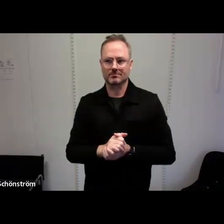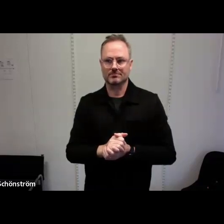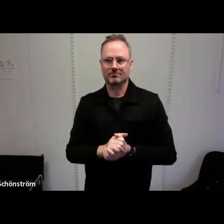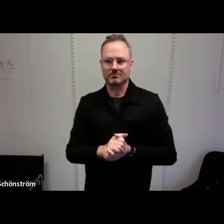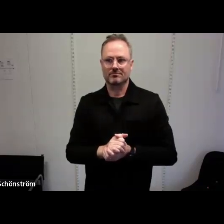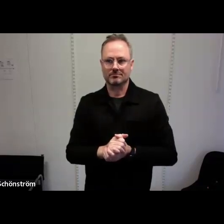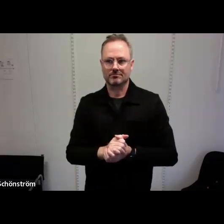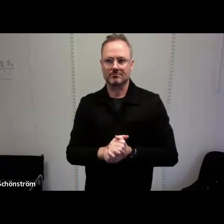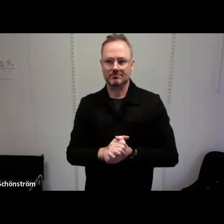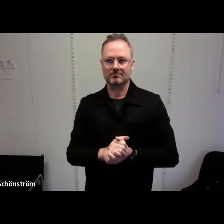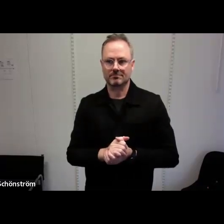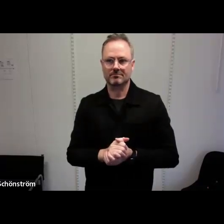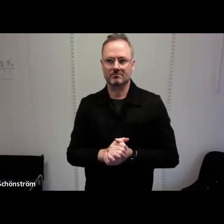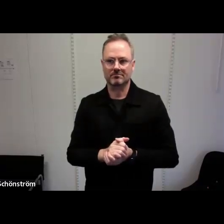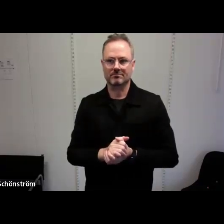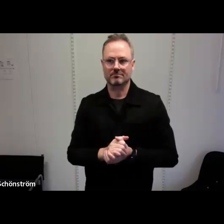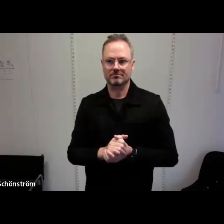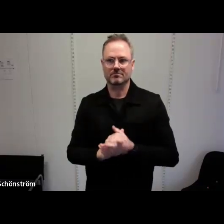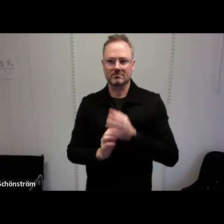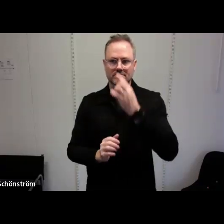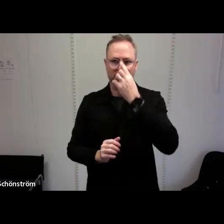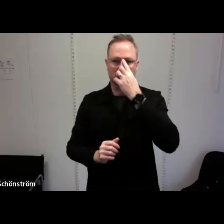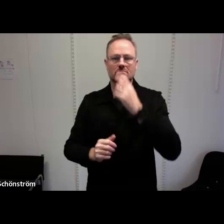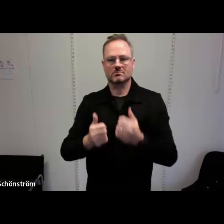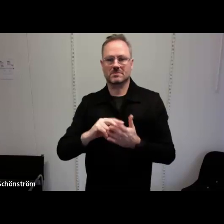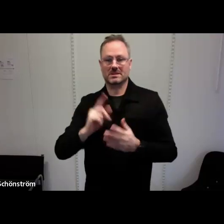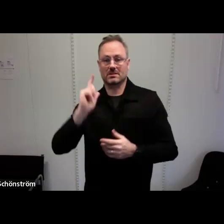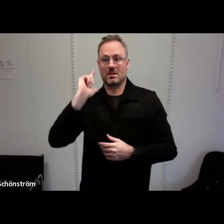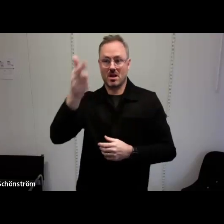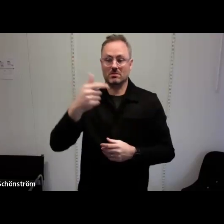than a 0 because it's appearing more than 40% of the time.